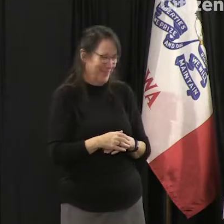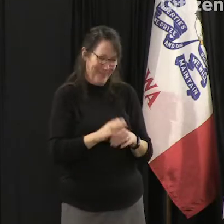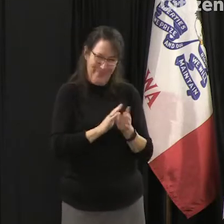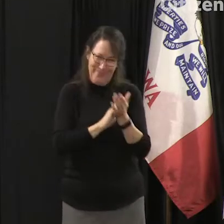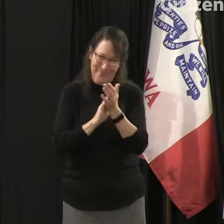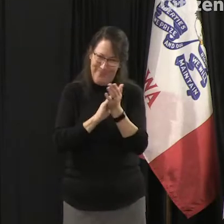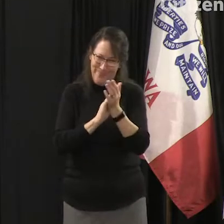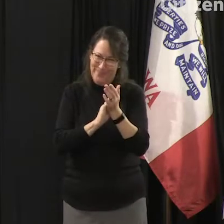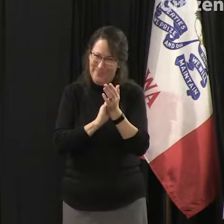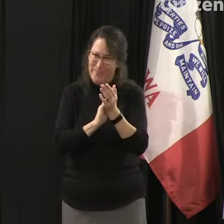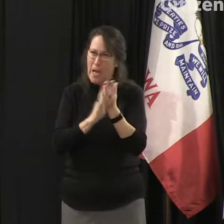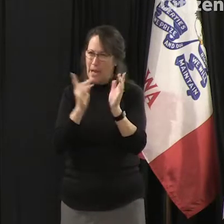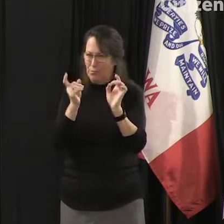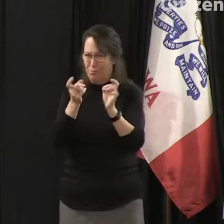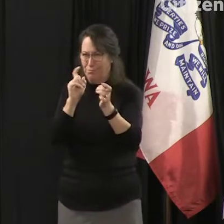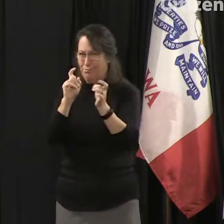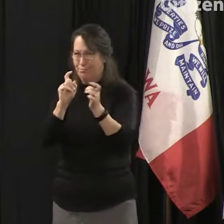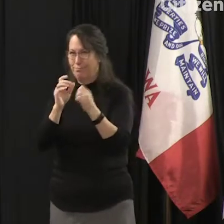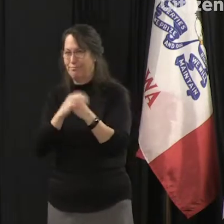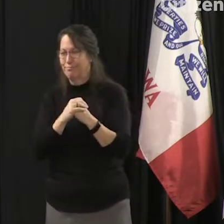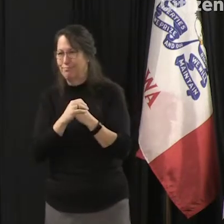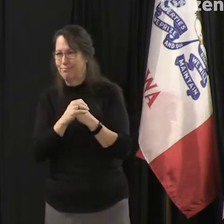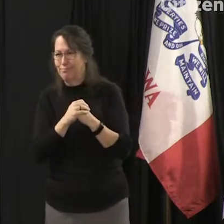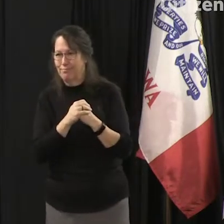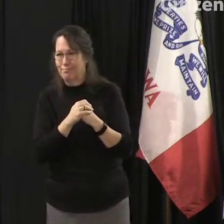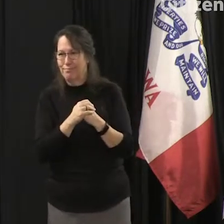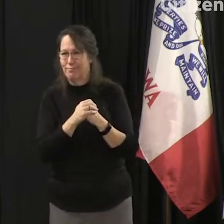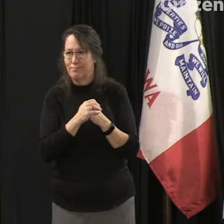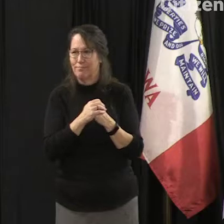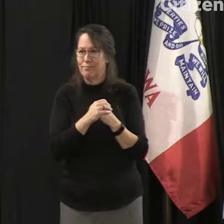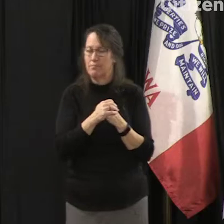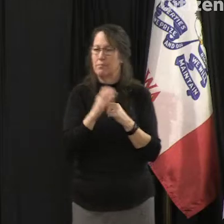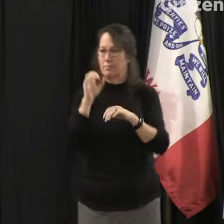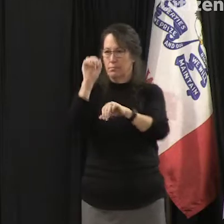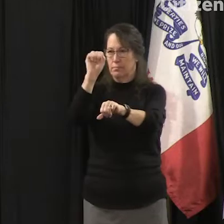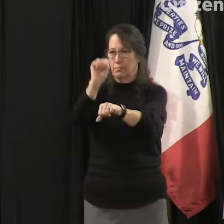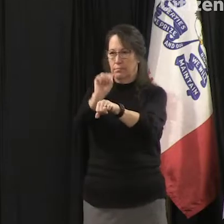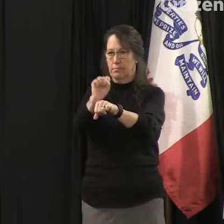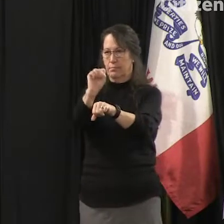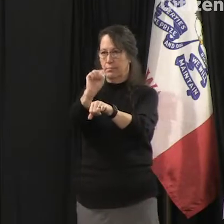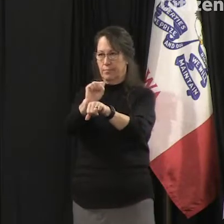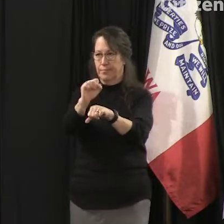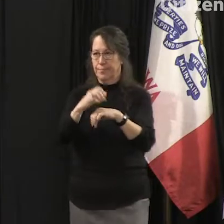let me just segue to that for out of that too. Employment.